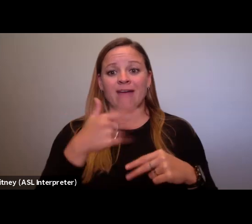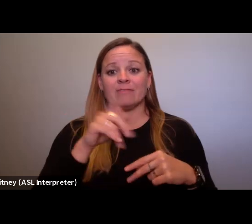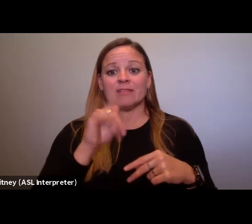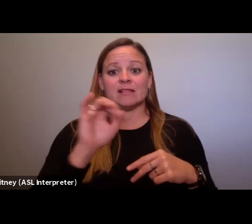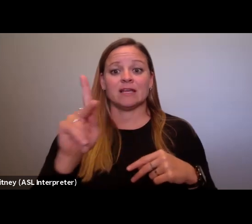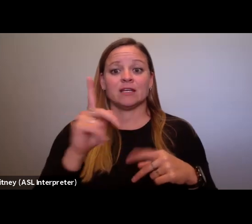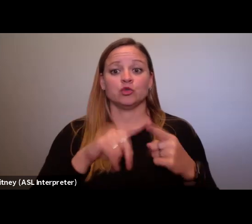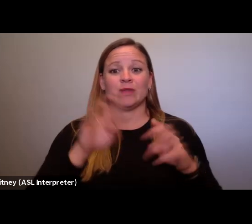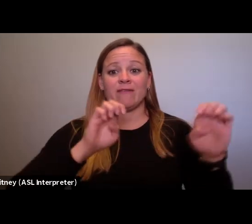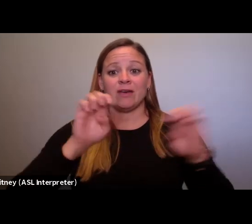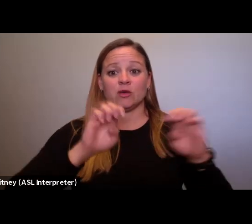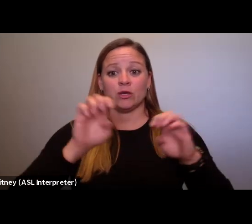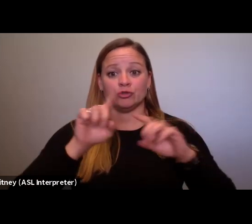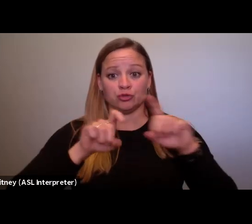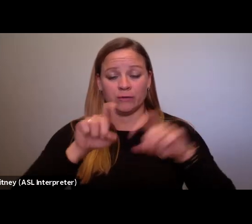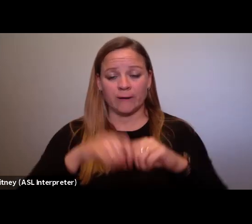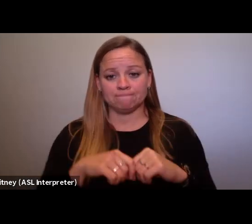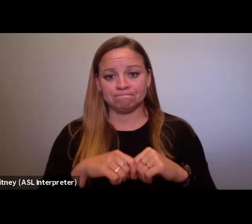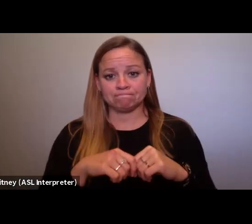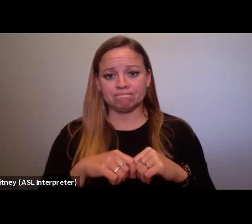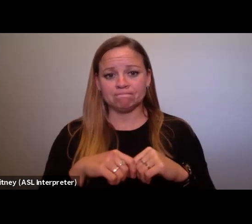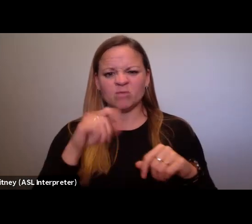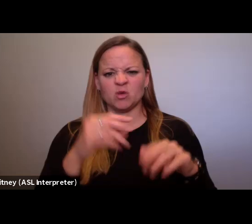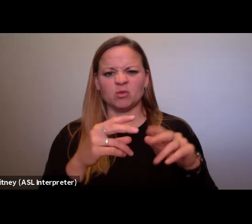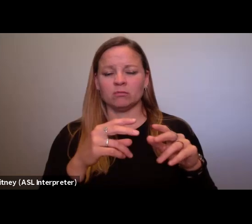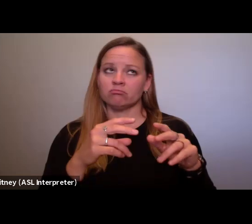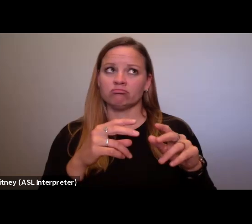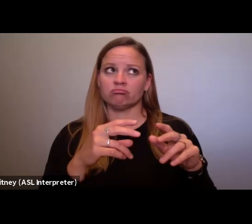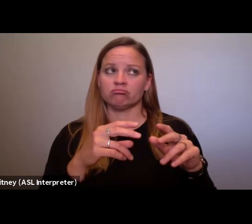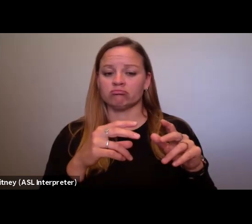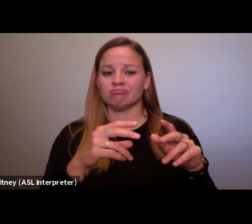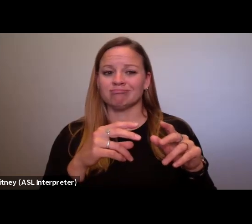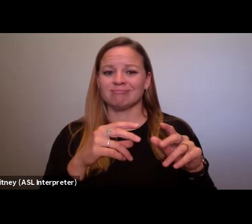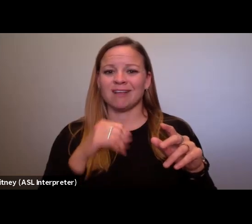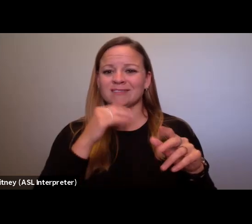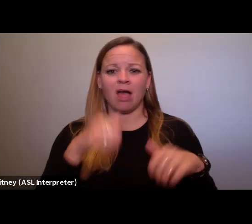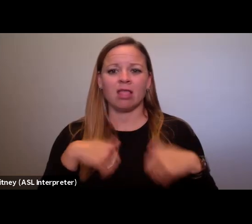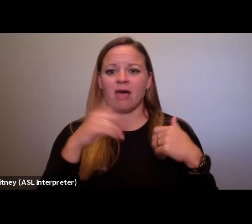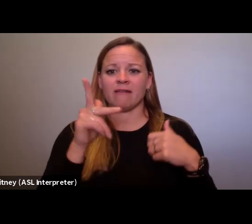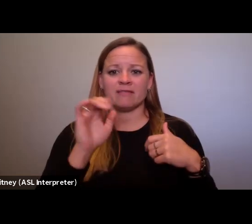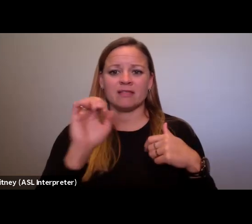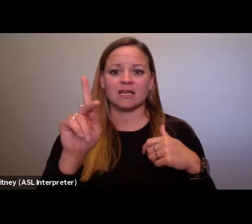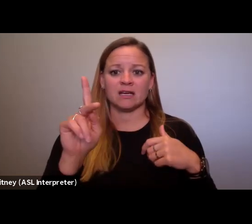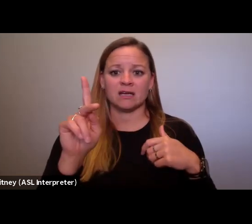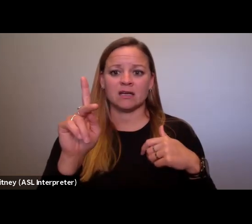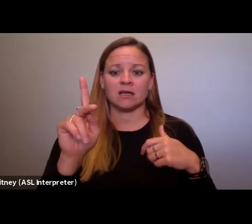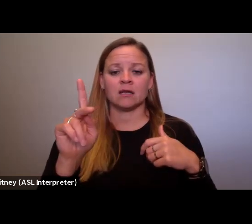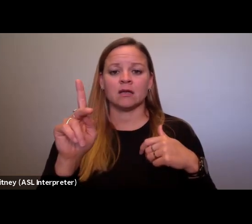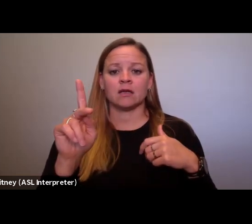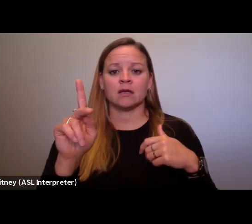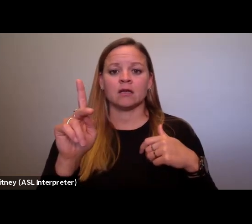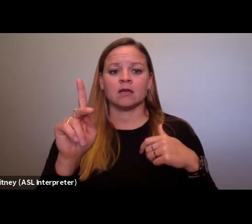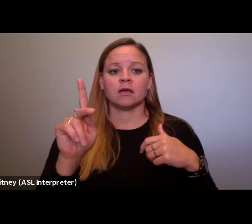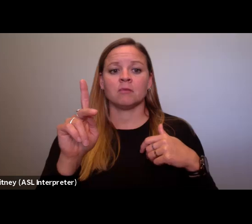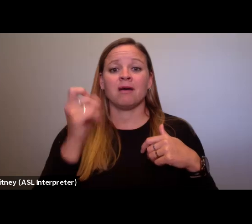the evaluation survey. Now you can copy and, well, you can't, it's not a live link in the screen share.